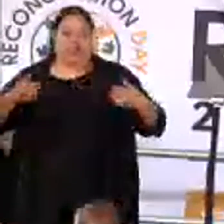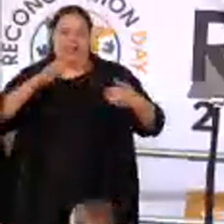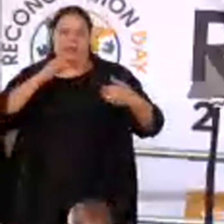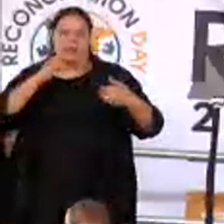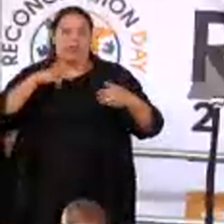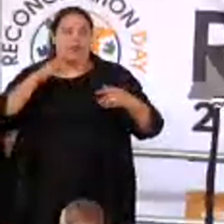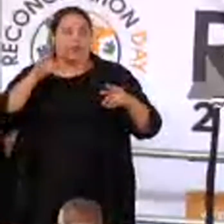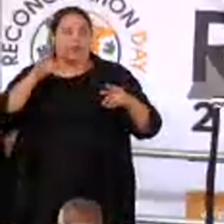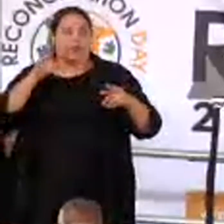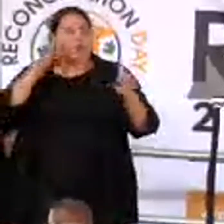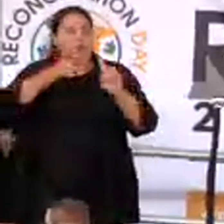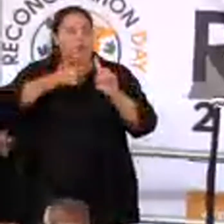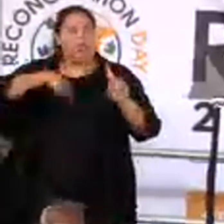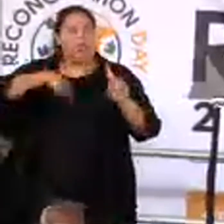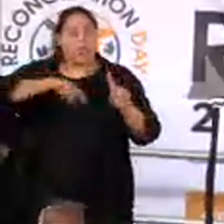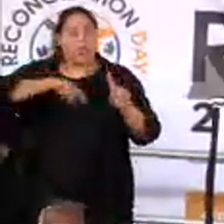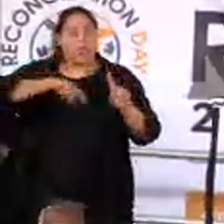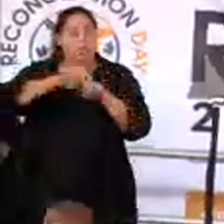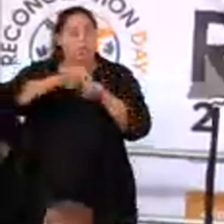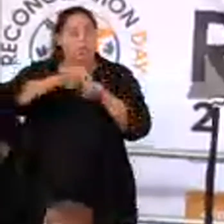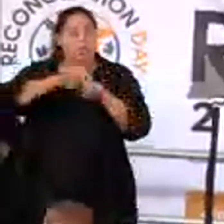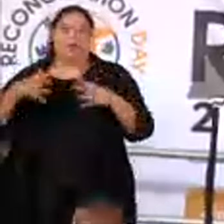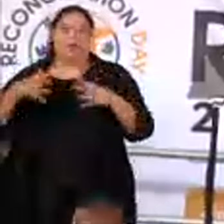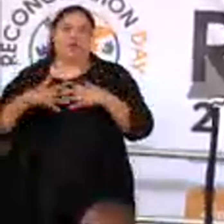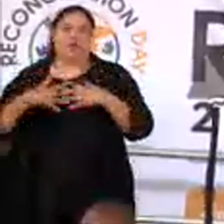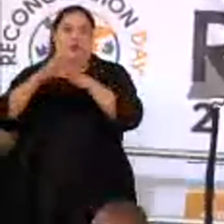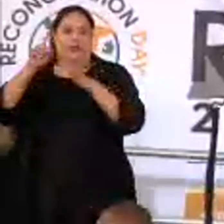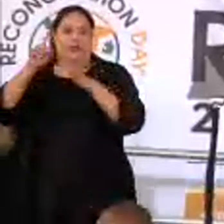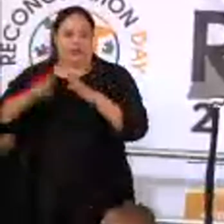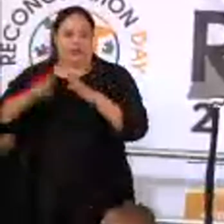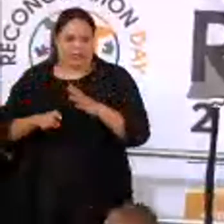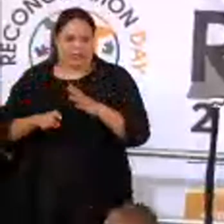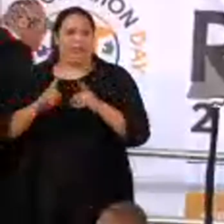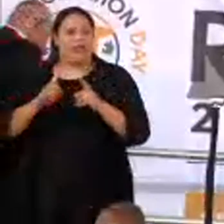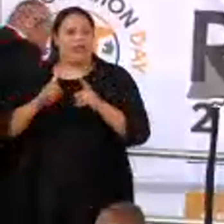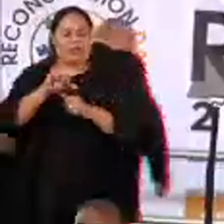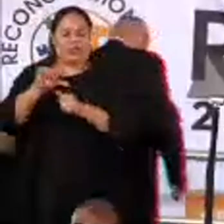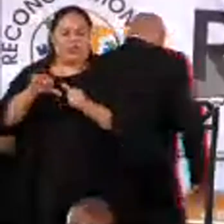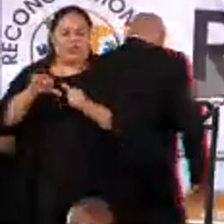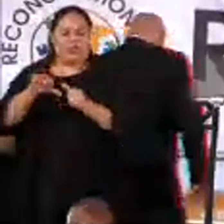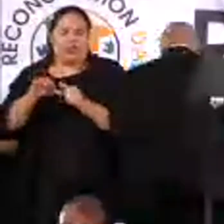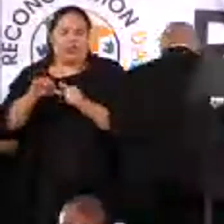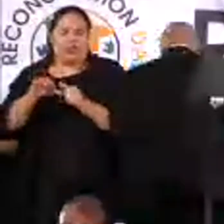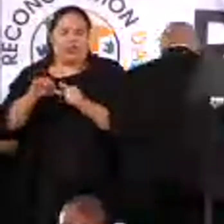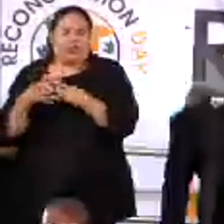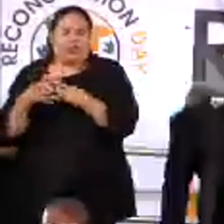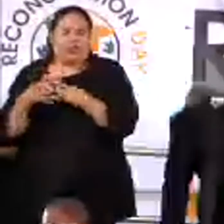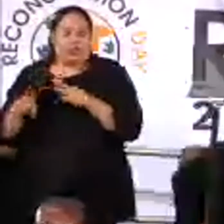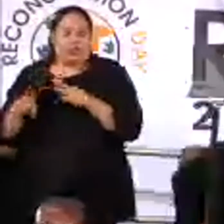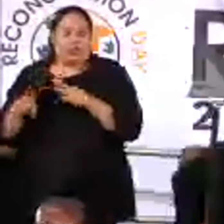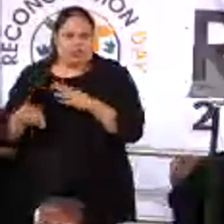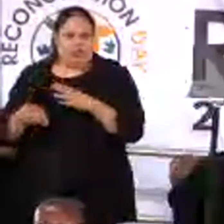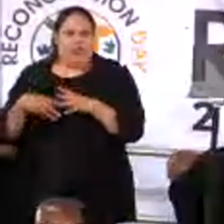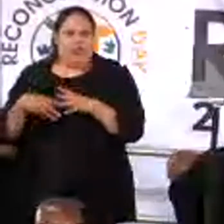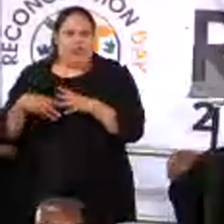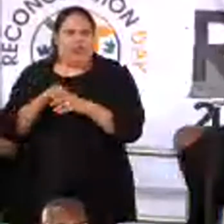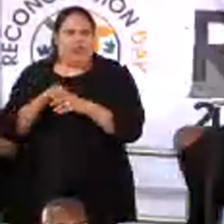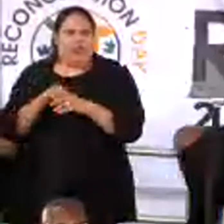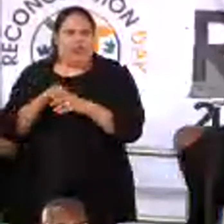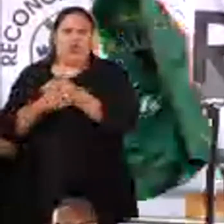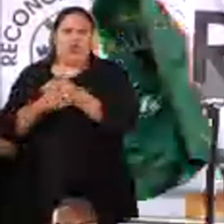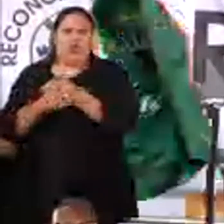main goal is to foster unity and social cohesion amongst the